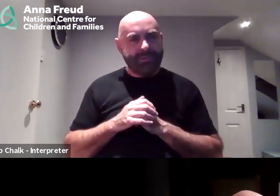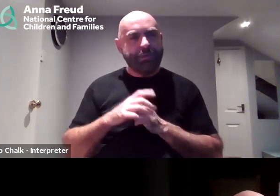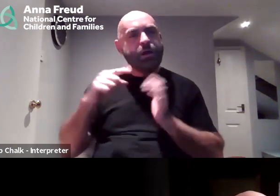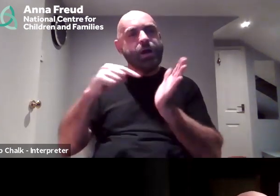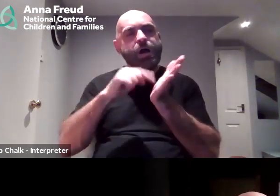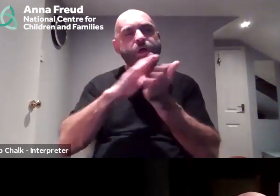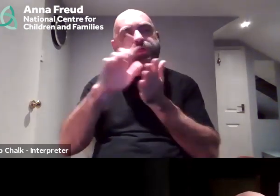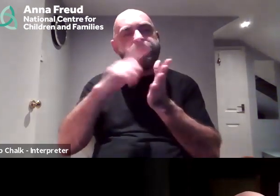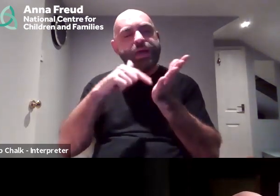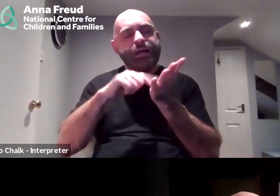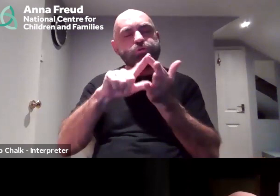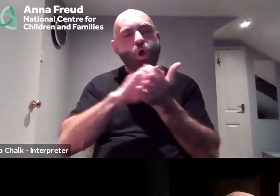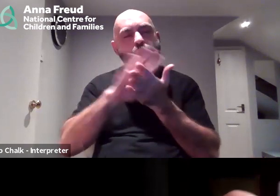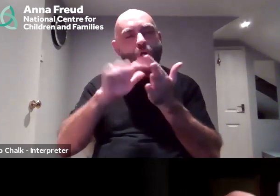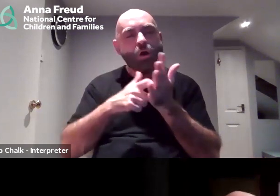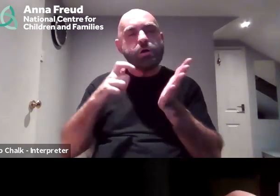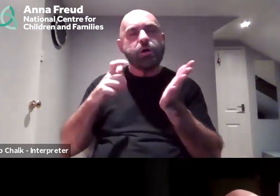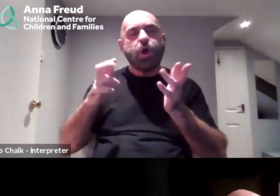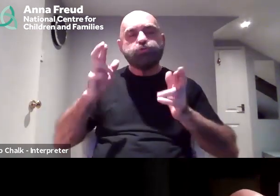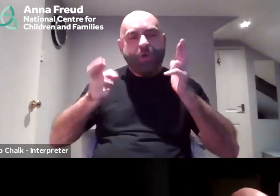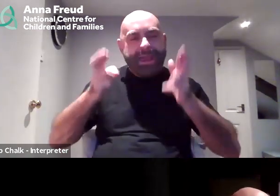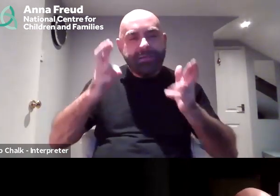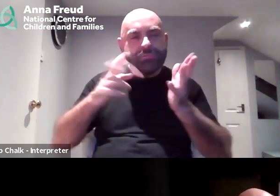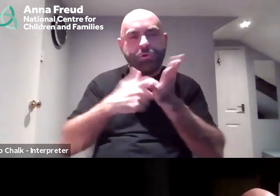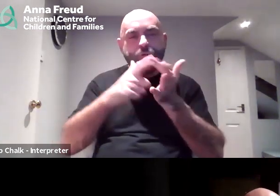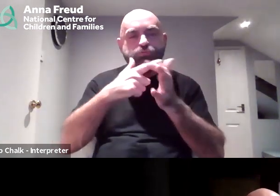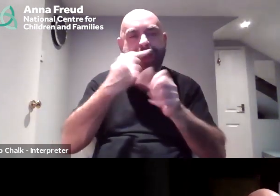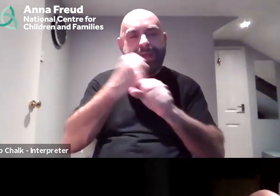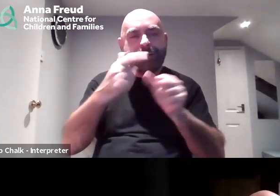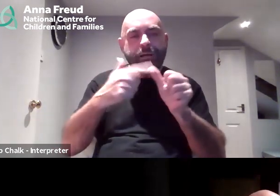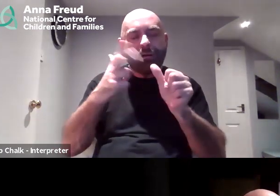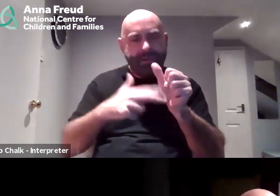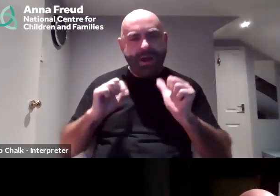Thatcherism, under Reagan, we lost,